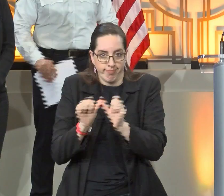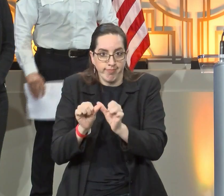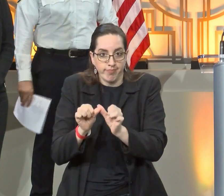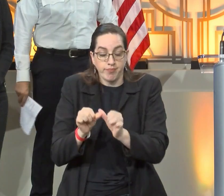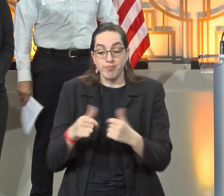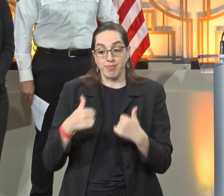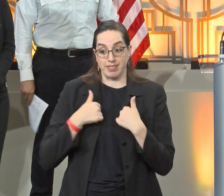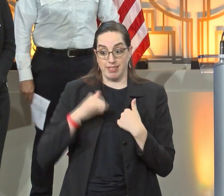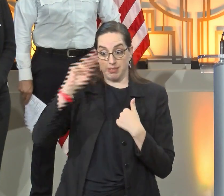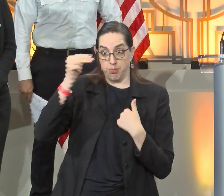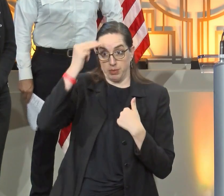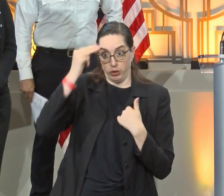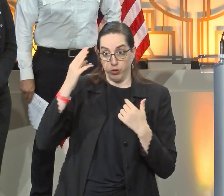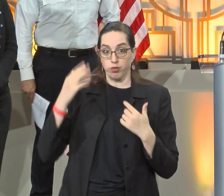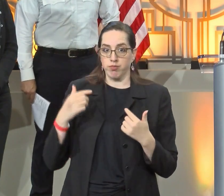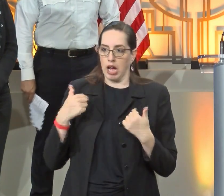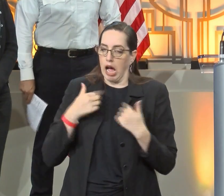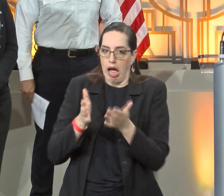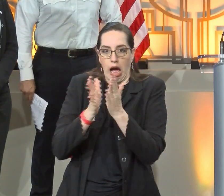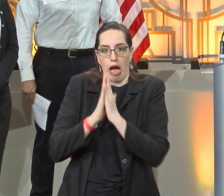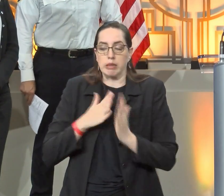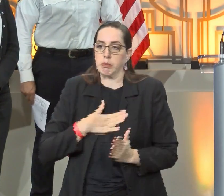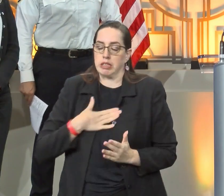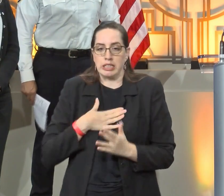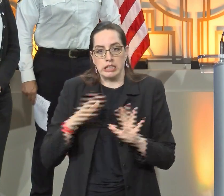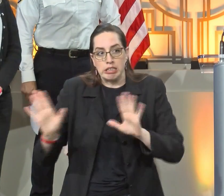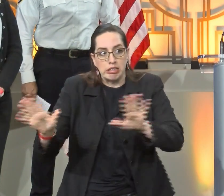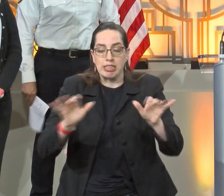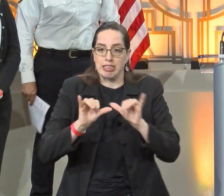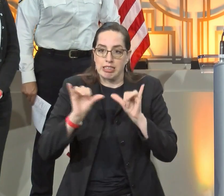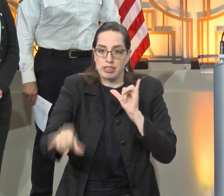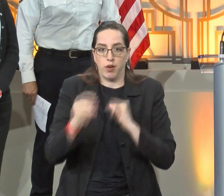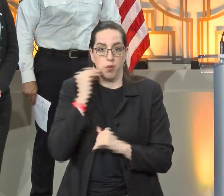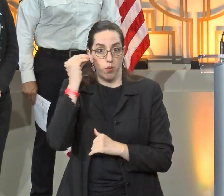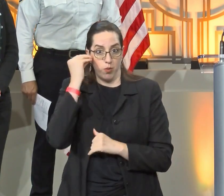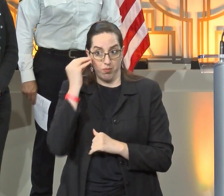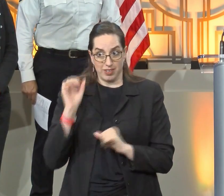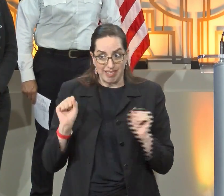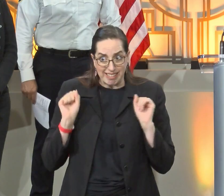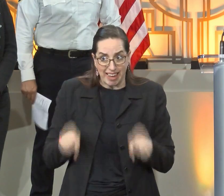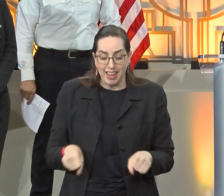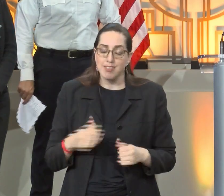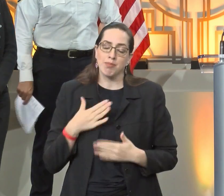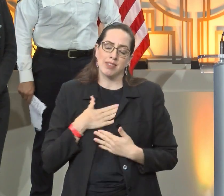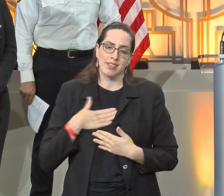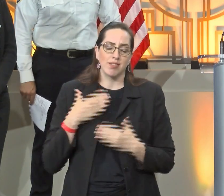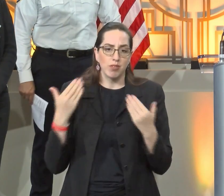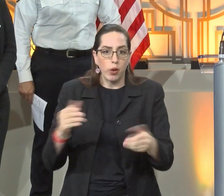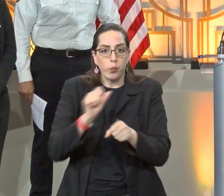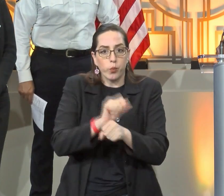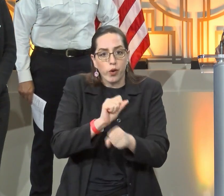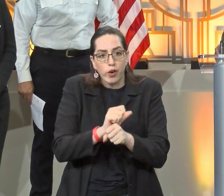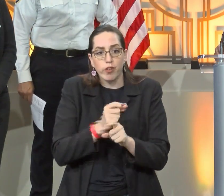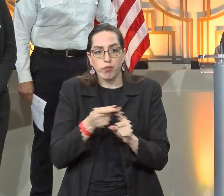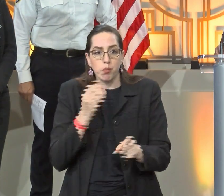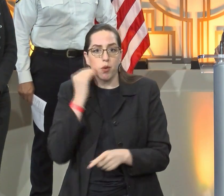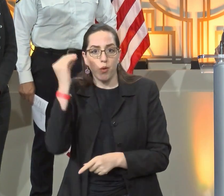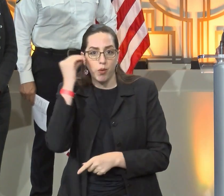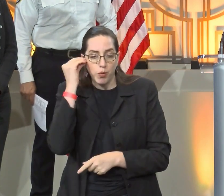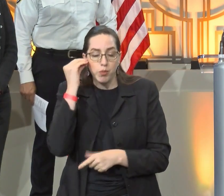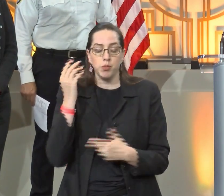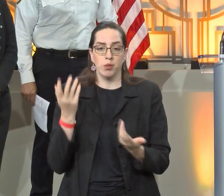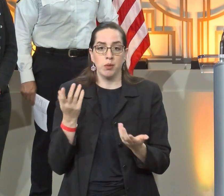mayor, I will continue to ask people to stay home as much as possible, to work remotely, especially if you